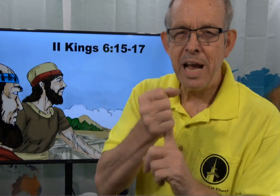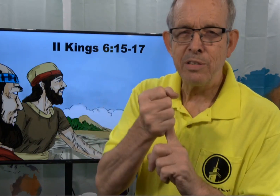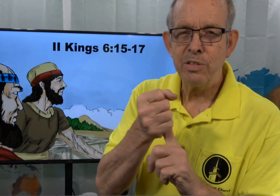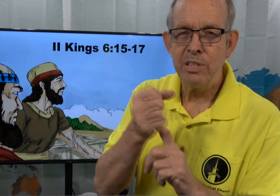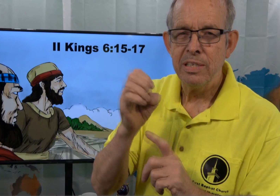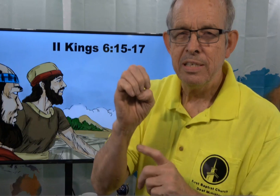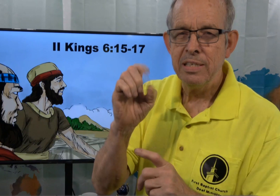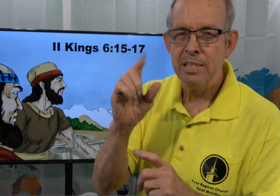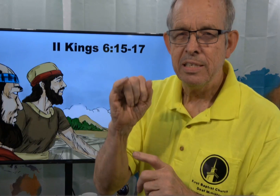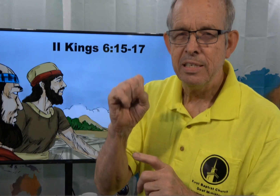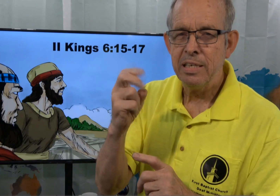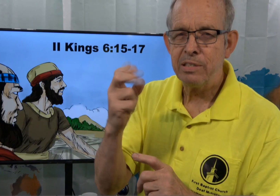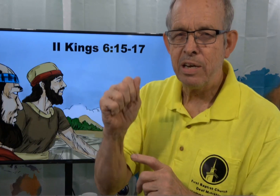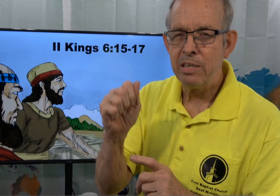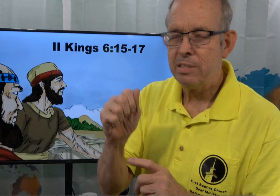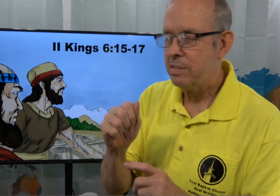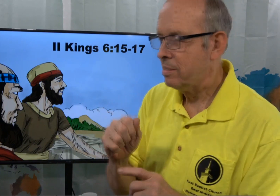cash. Lester.